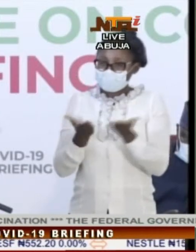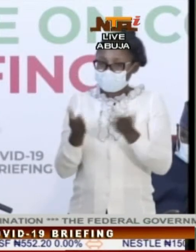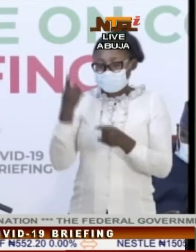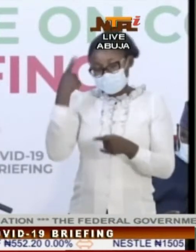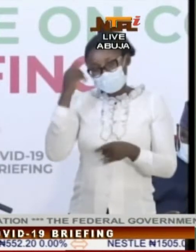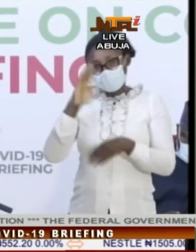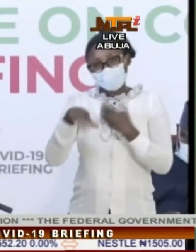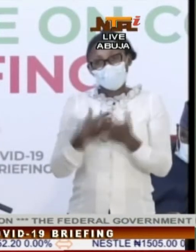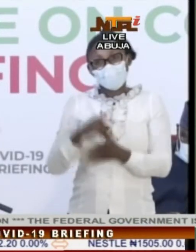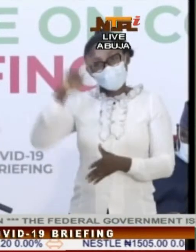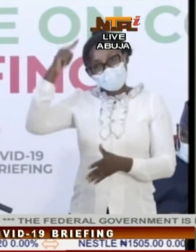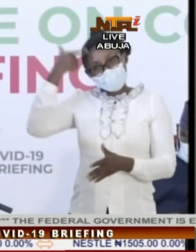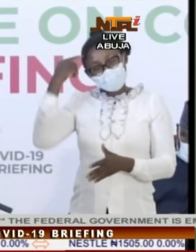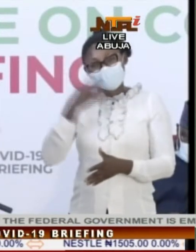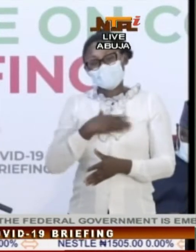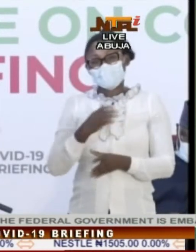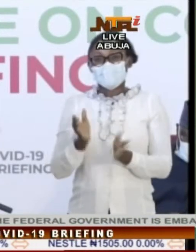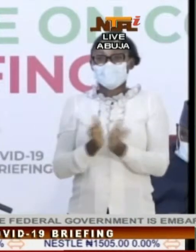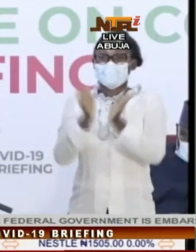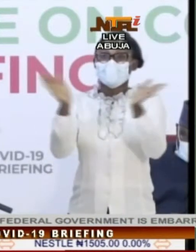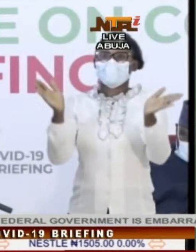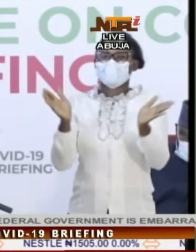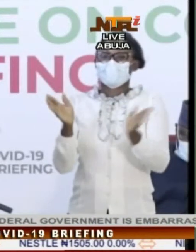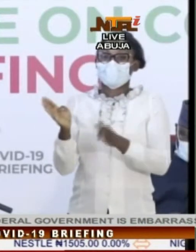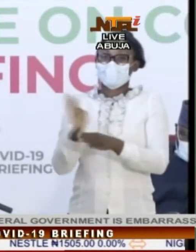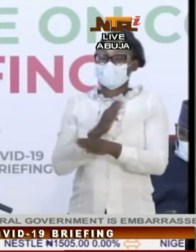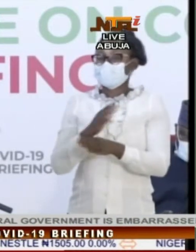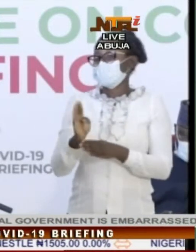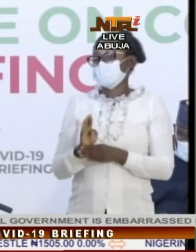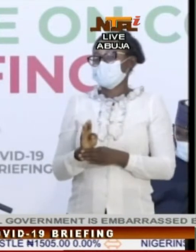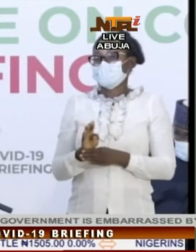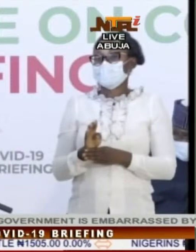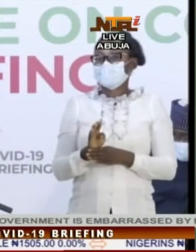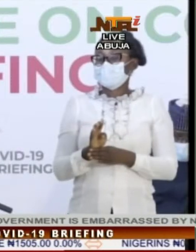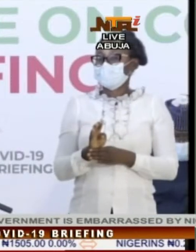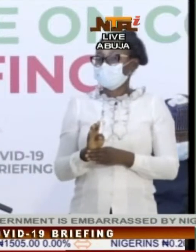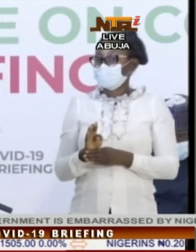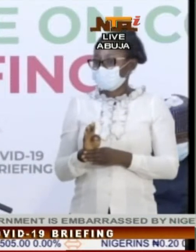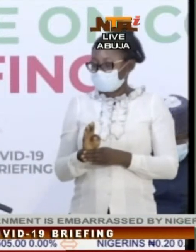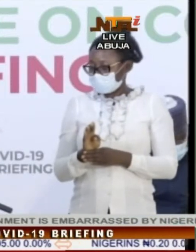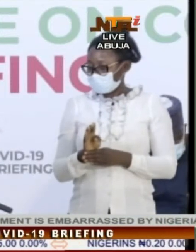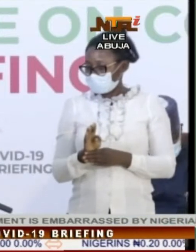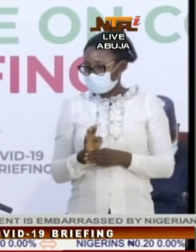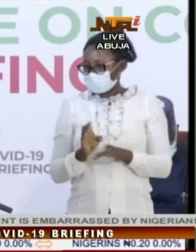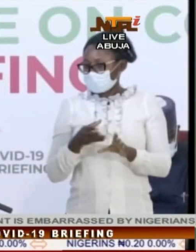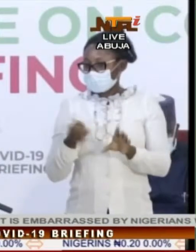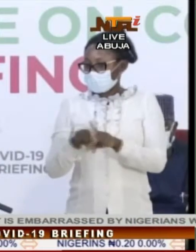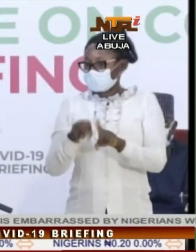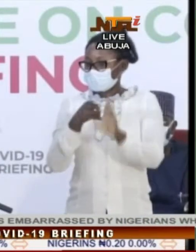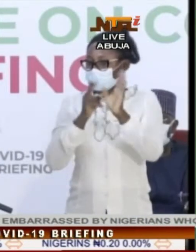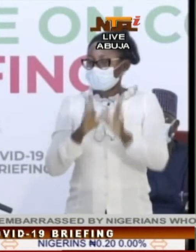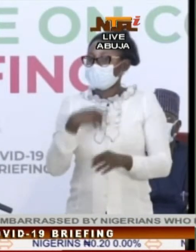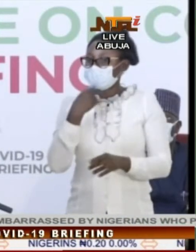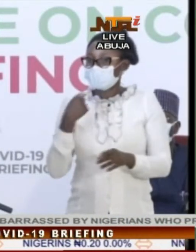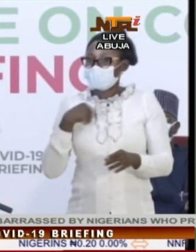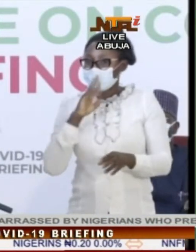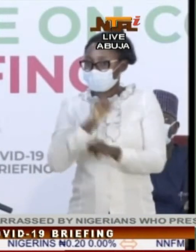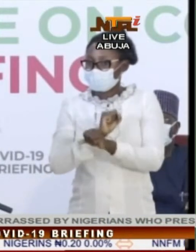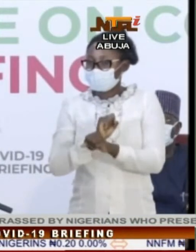government and commercial premises. As stated by the chairman, we are working